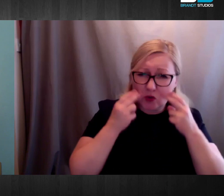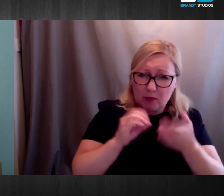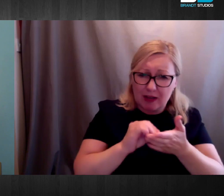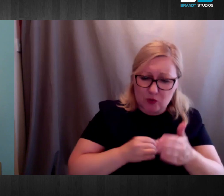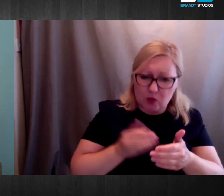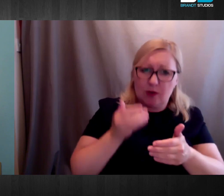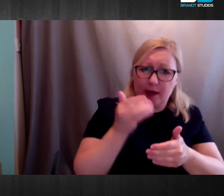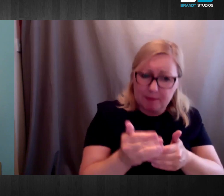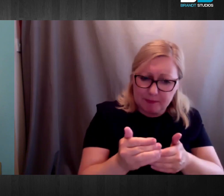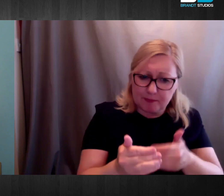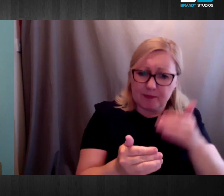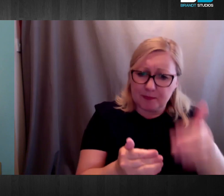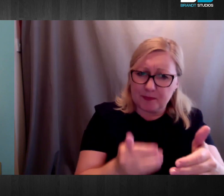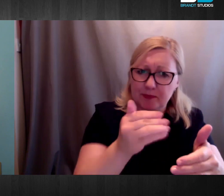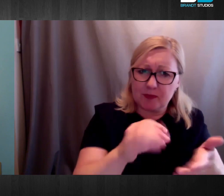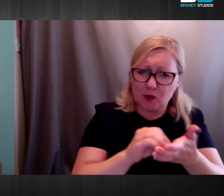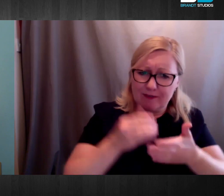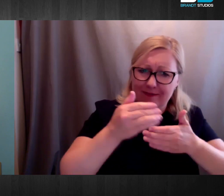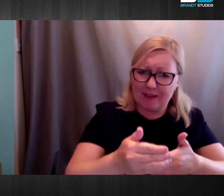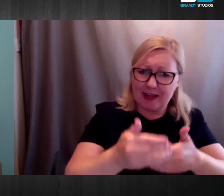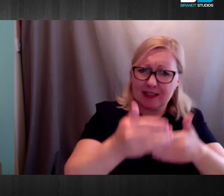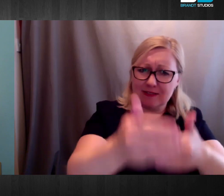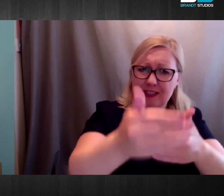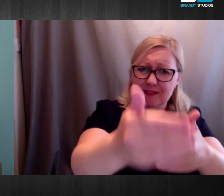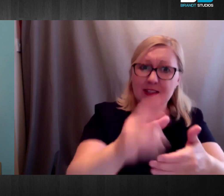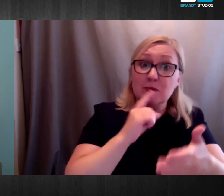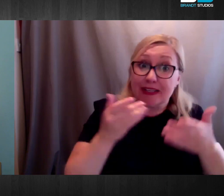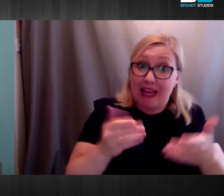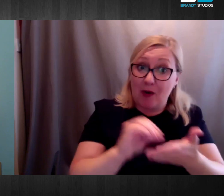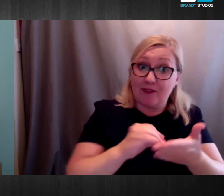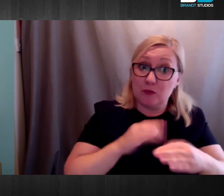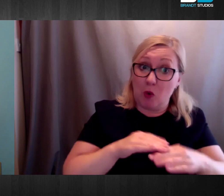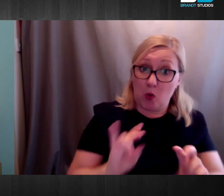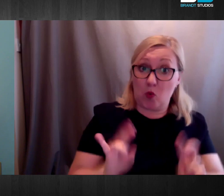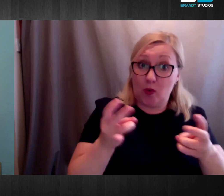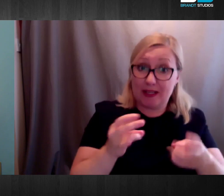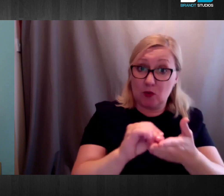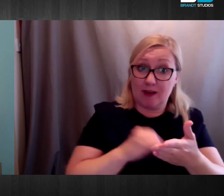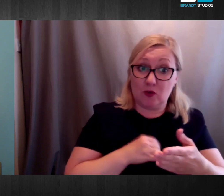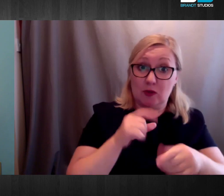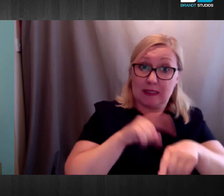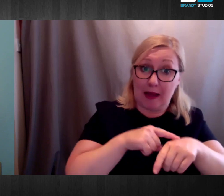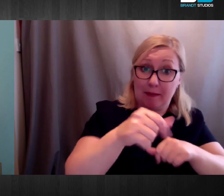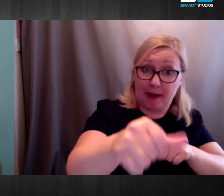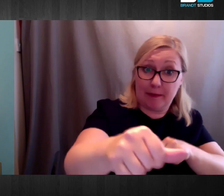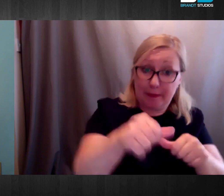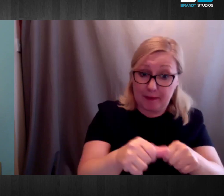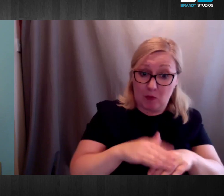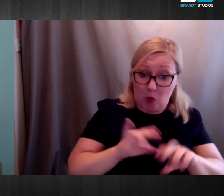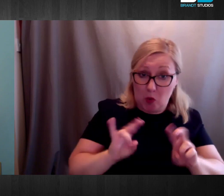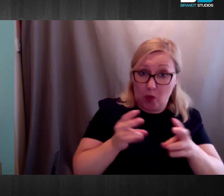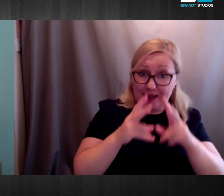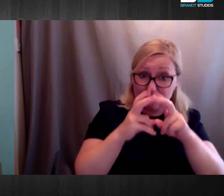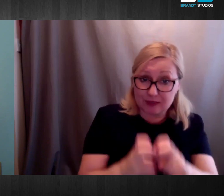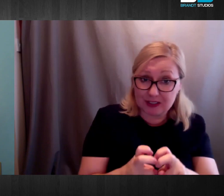tightened. PPI is likely to come under pressure. If there is less PPI, do we